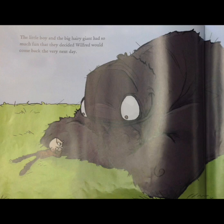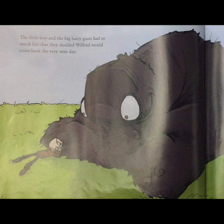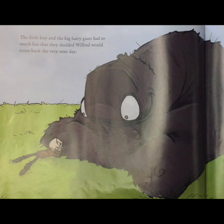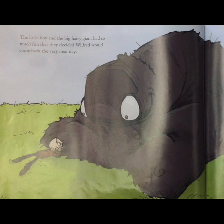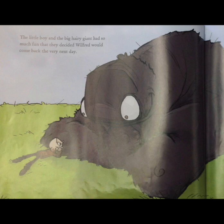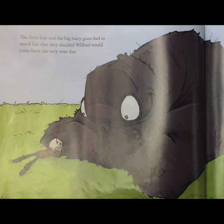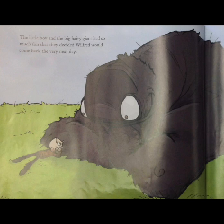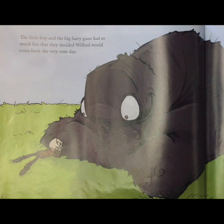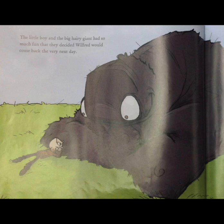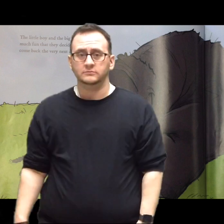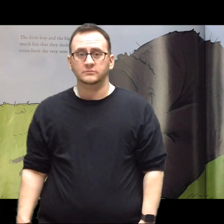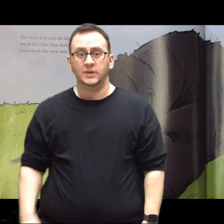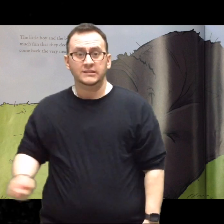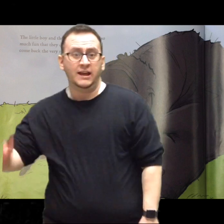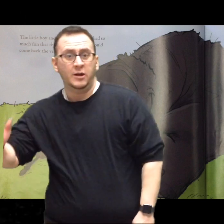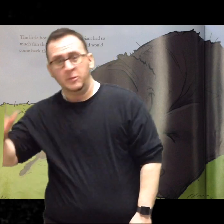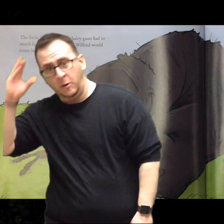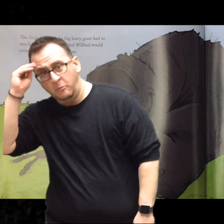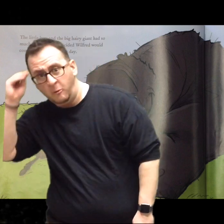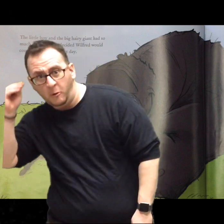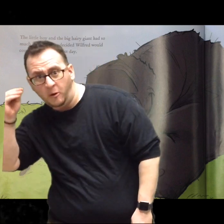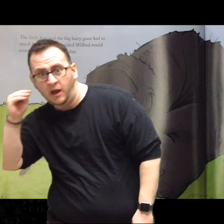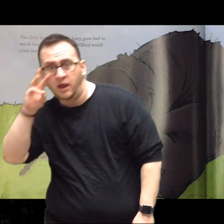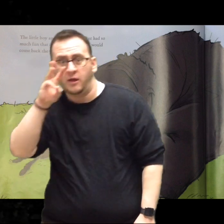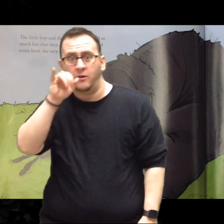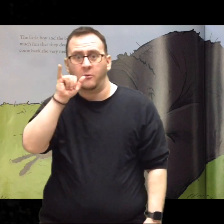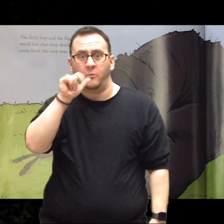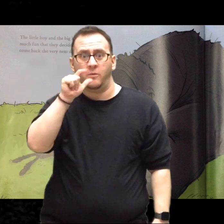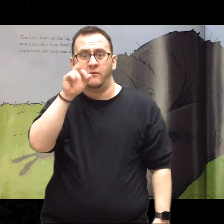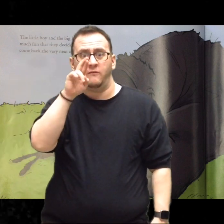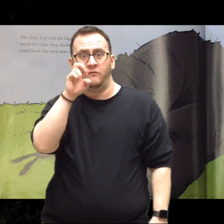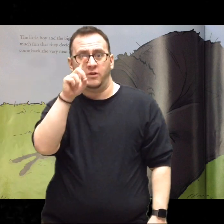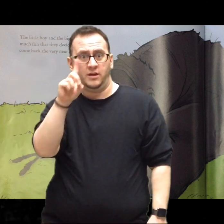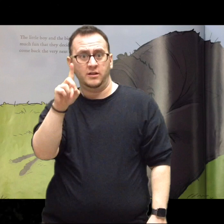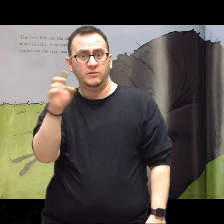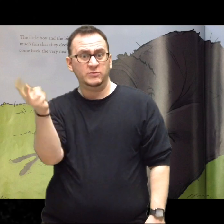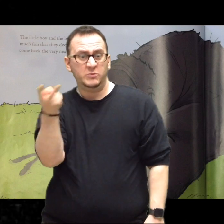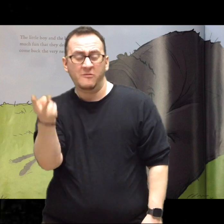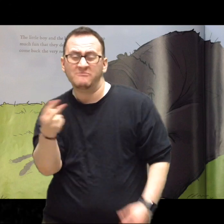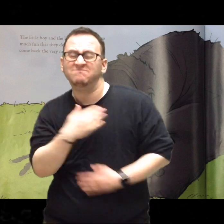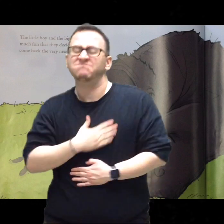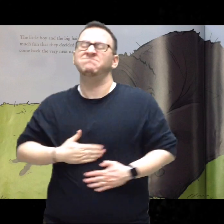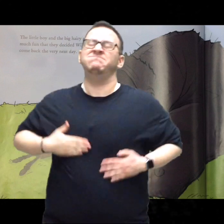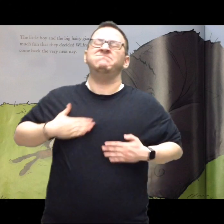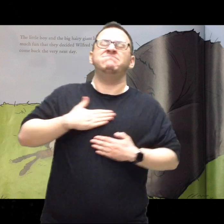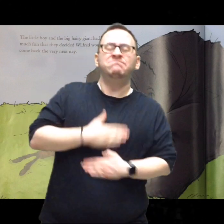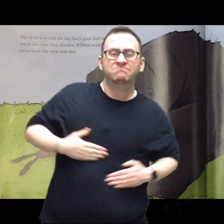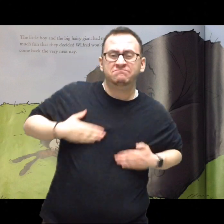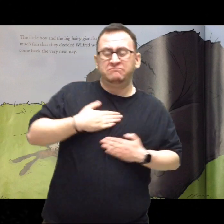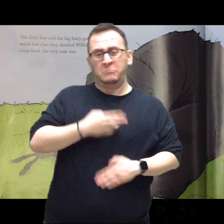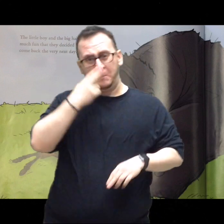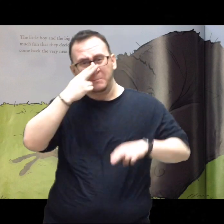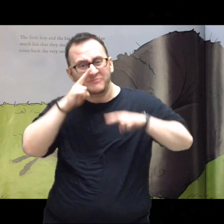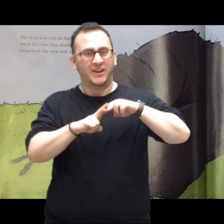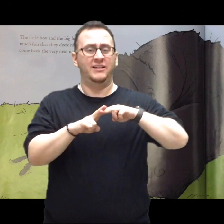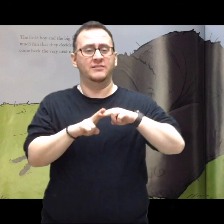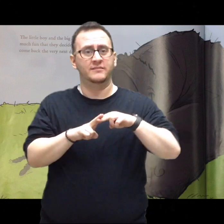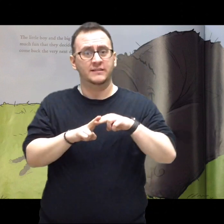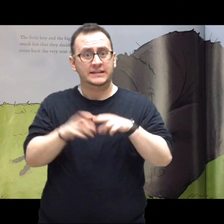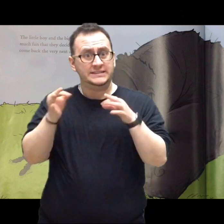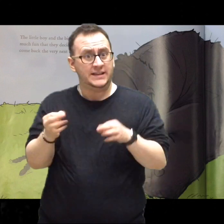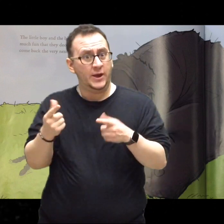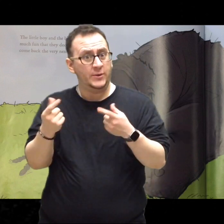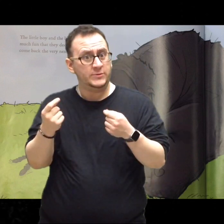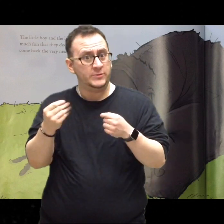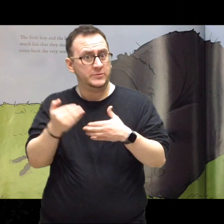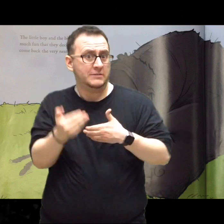under their chins, smiling. The little boy and the big hairy giant had so much fun that they decided Wilfred